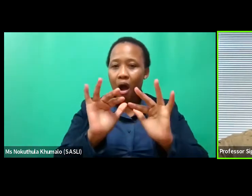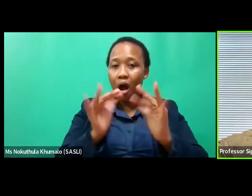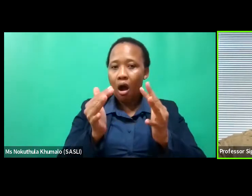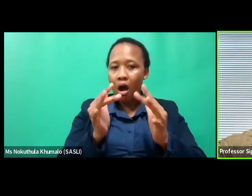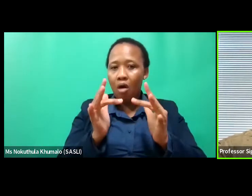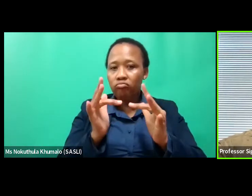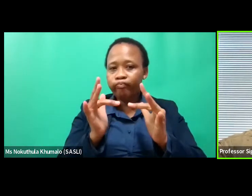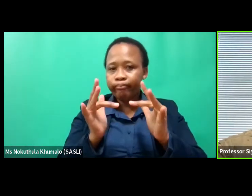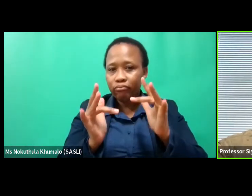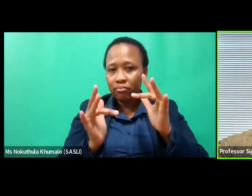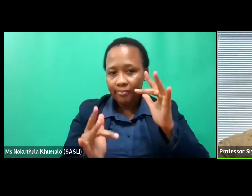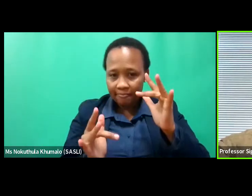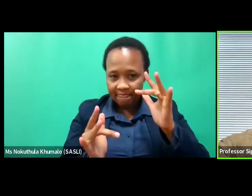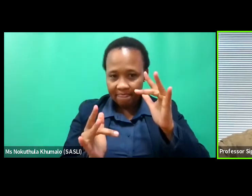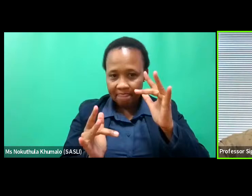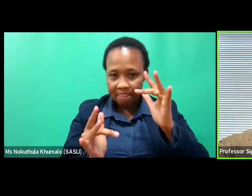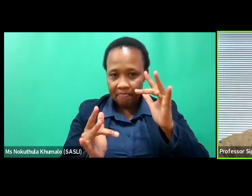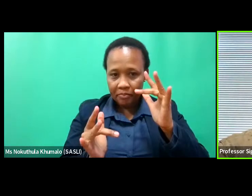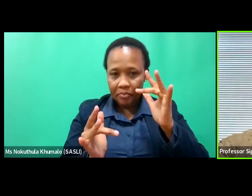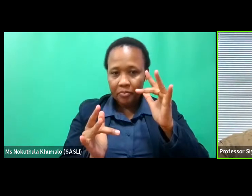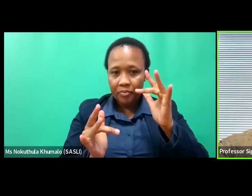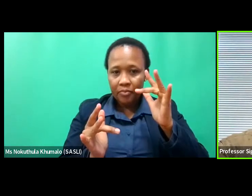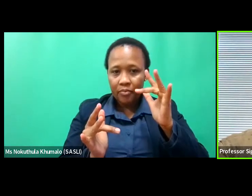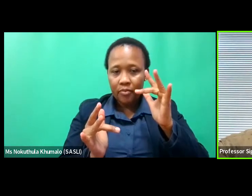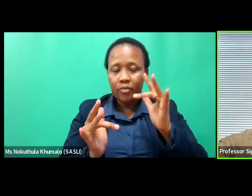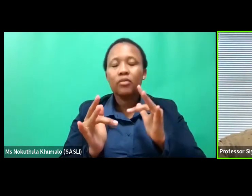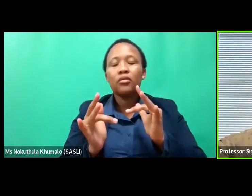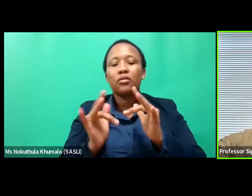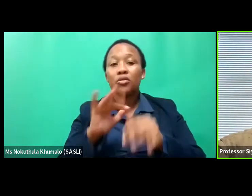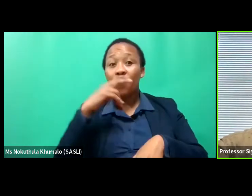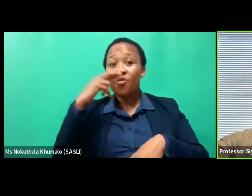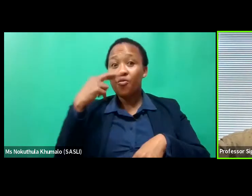does a realistic assessment of our situation?